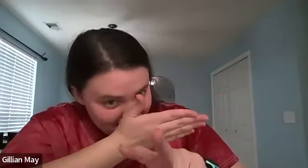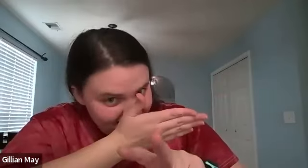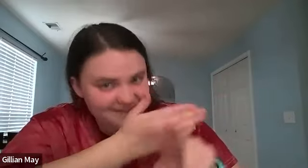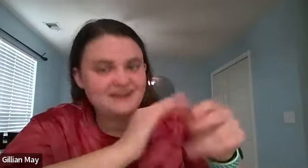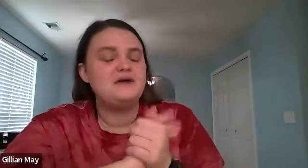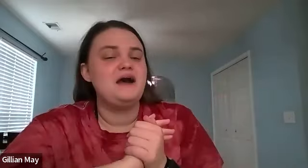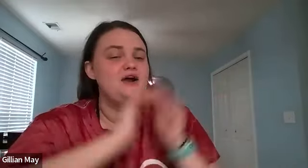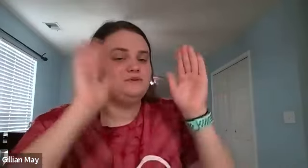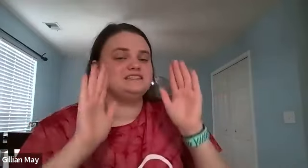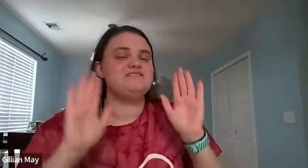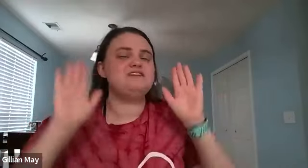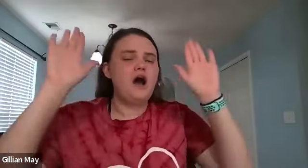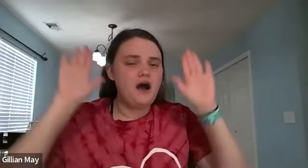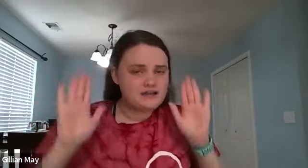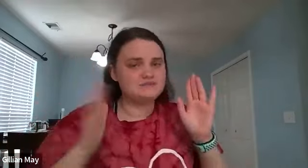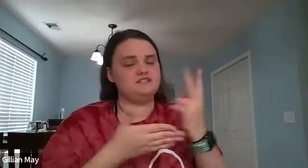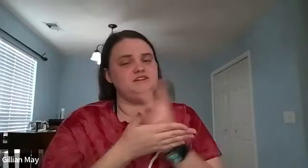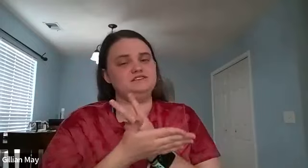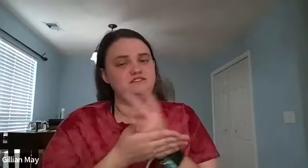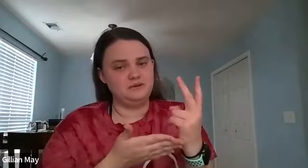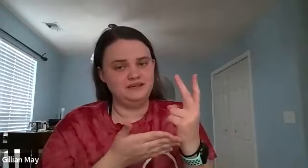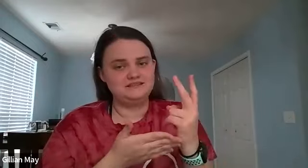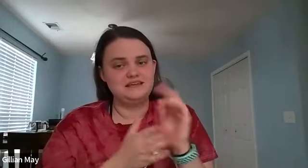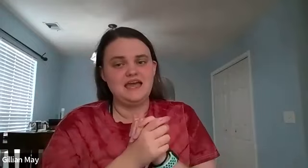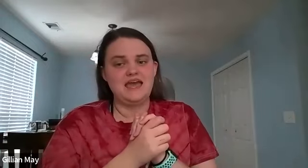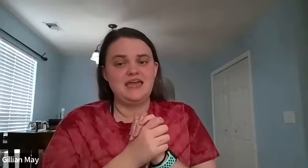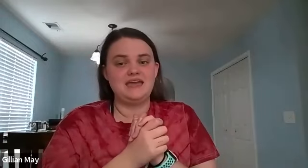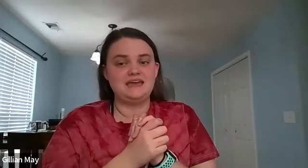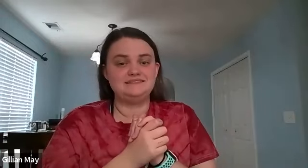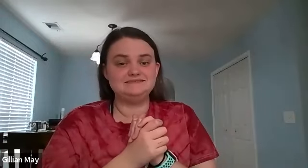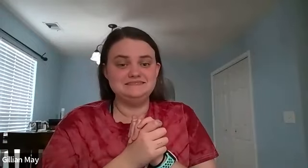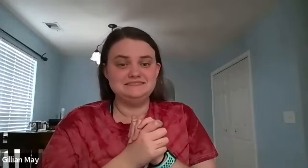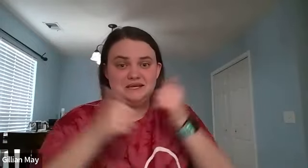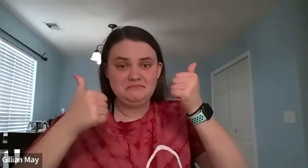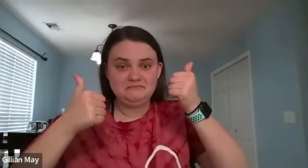now. I hope you guys have an awesome rest of y'all's 2 weeks. And